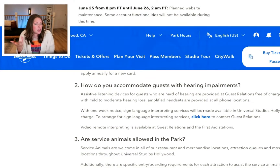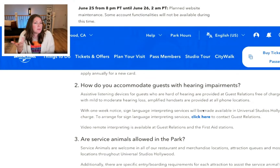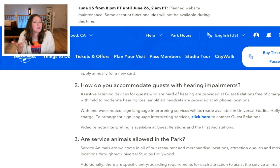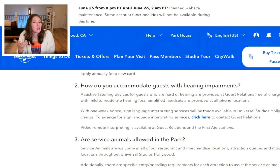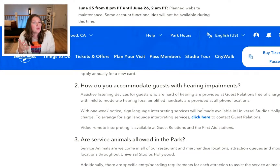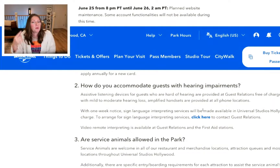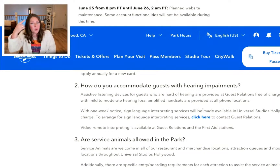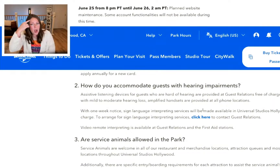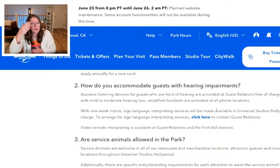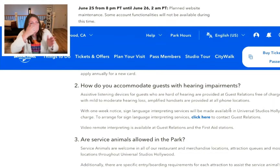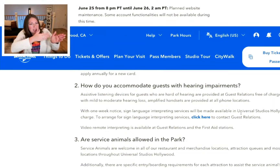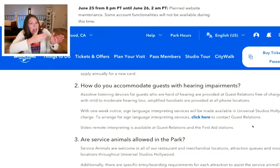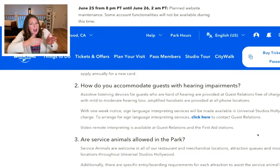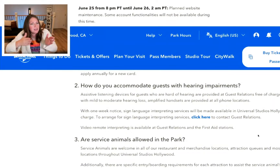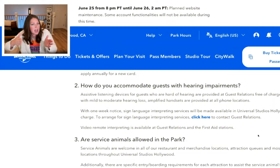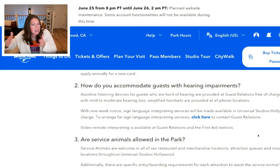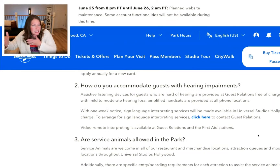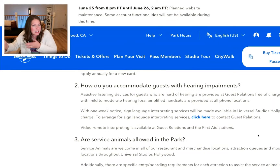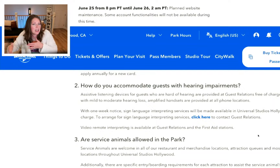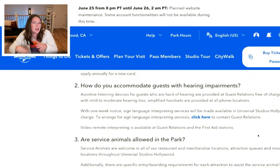trip, you probably have an idea of